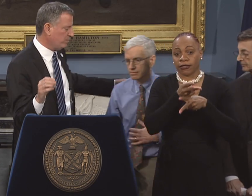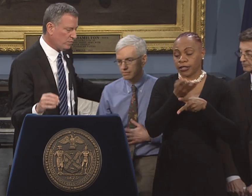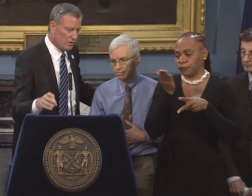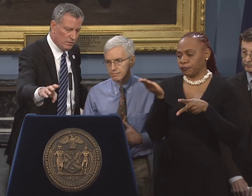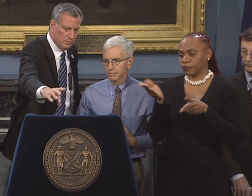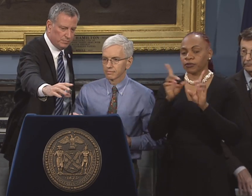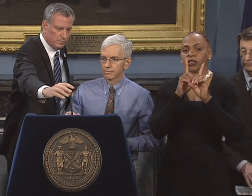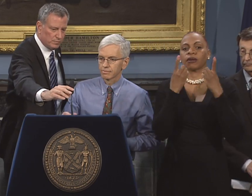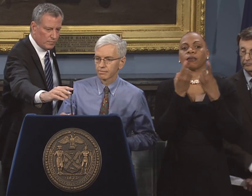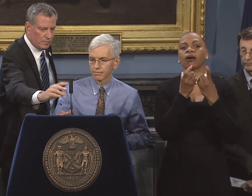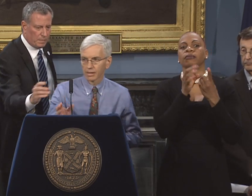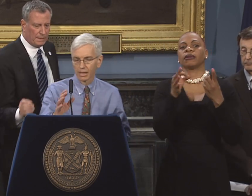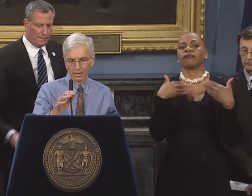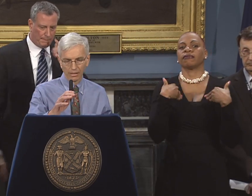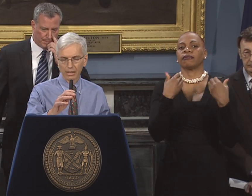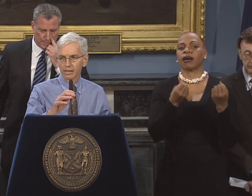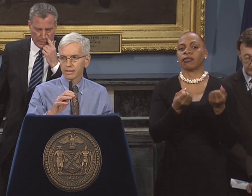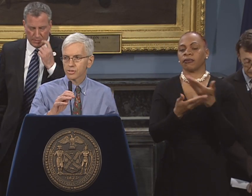this.